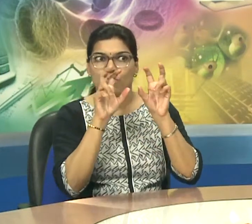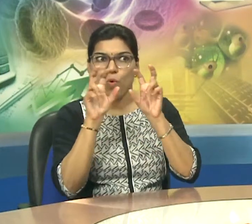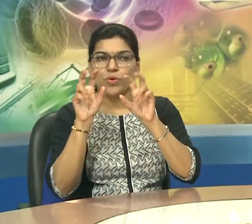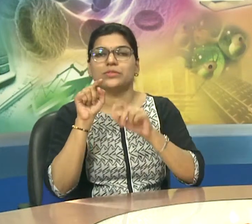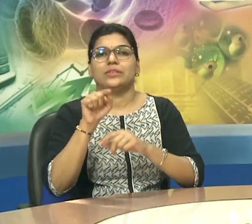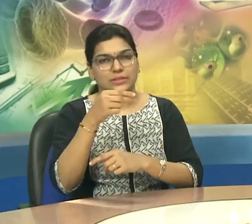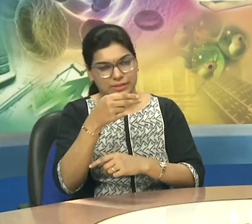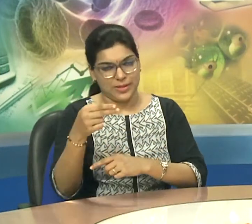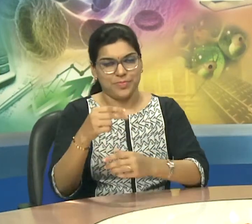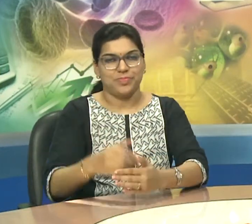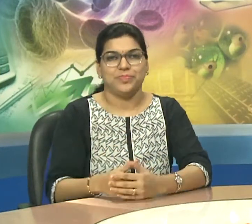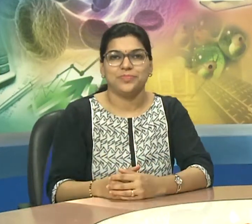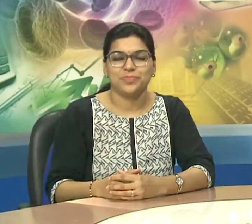see.